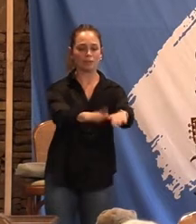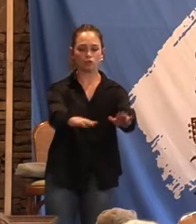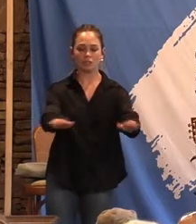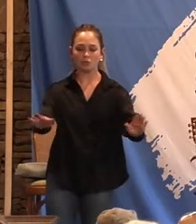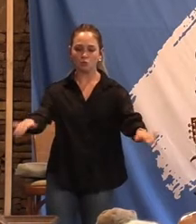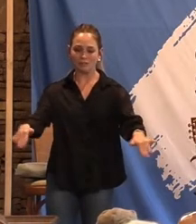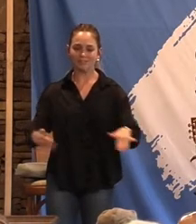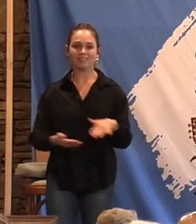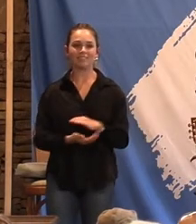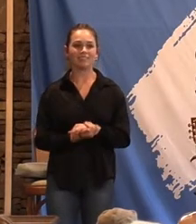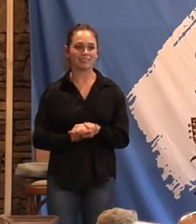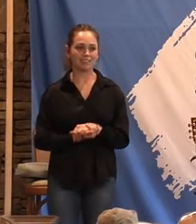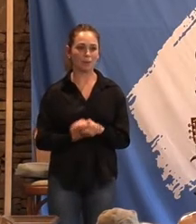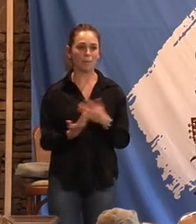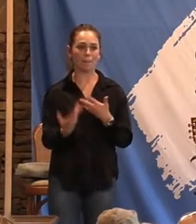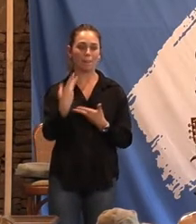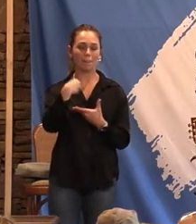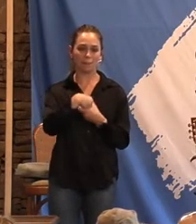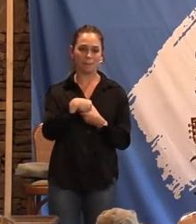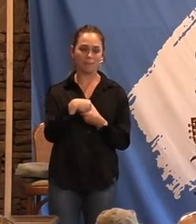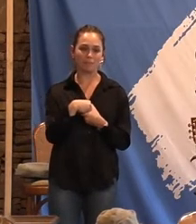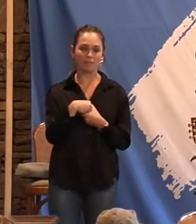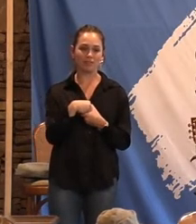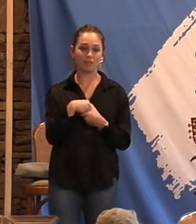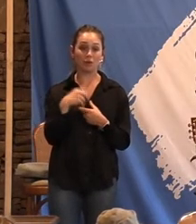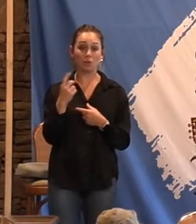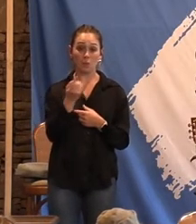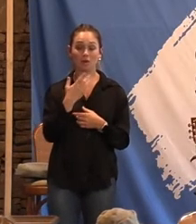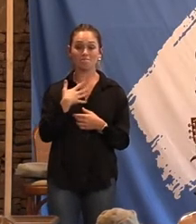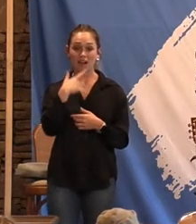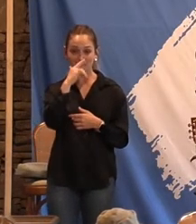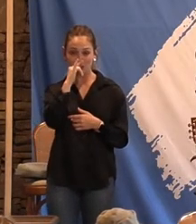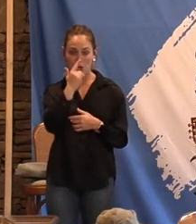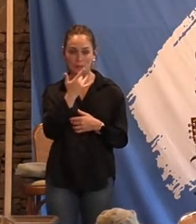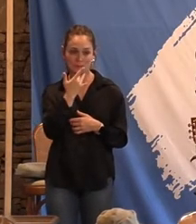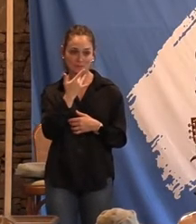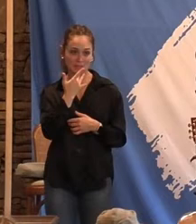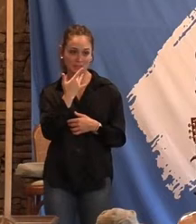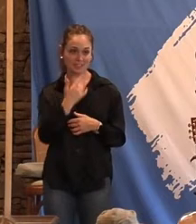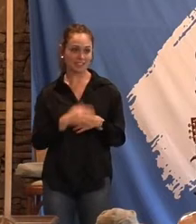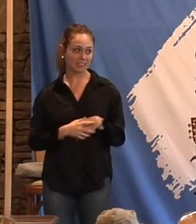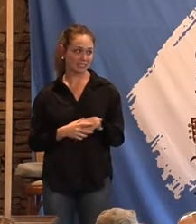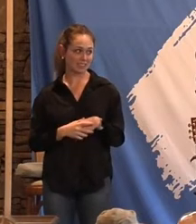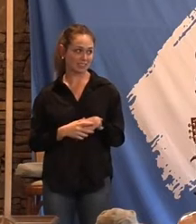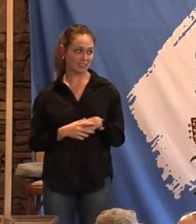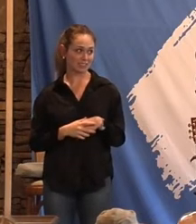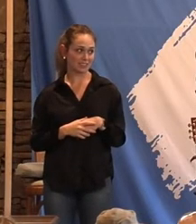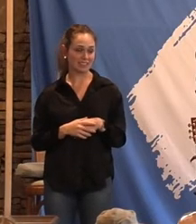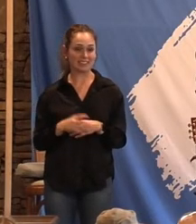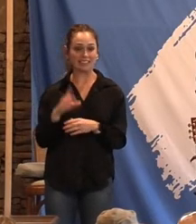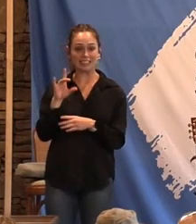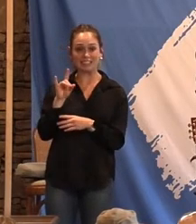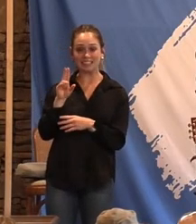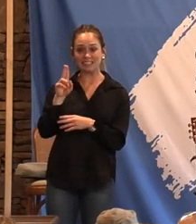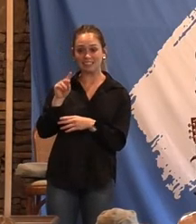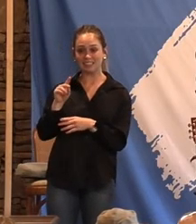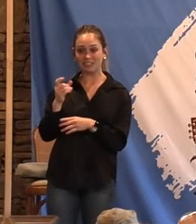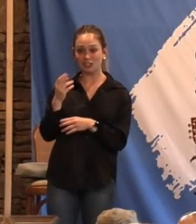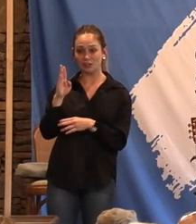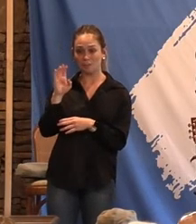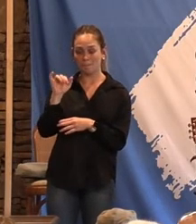children, including one of my childhood favorites, the Dunderbeck Machine.